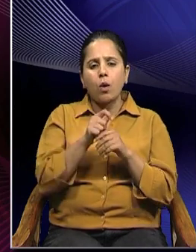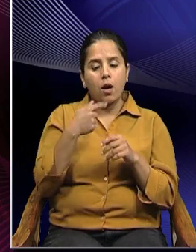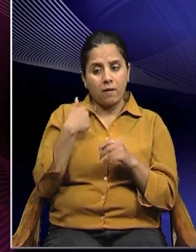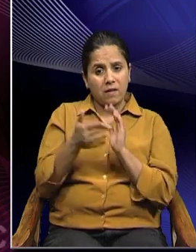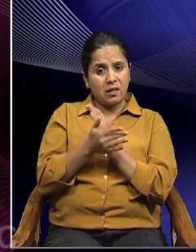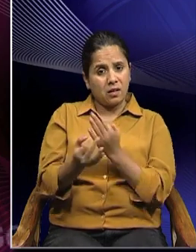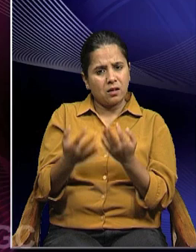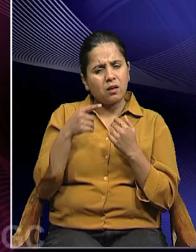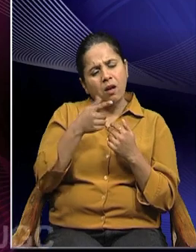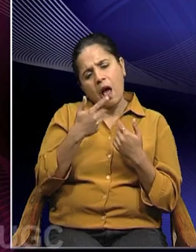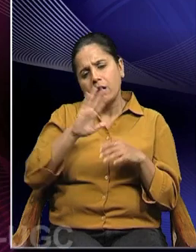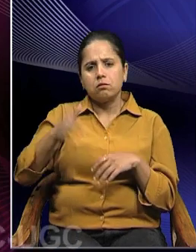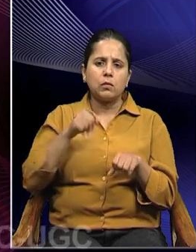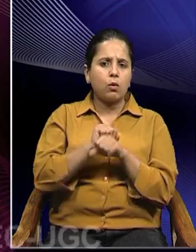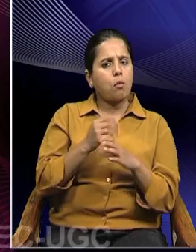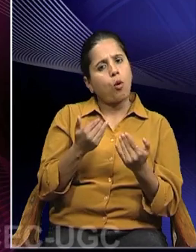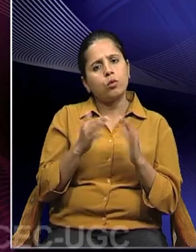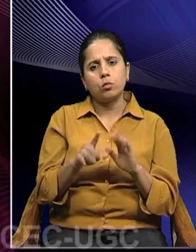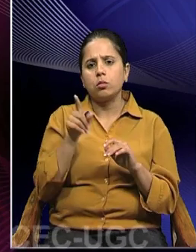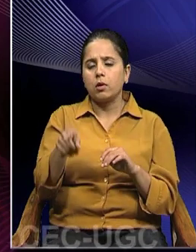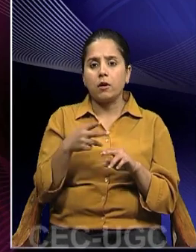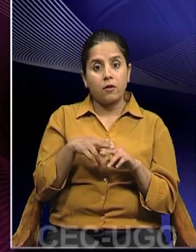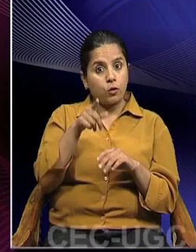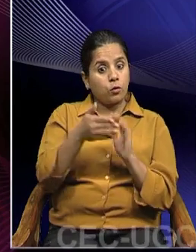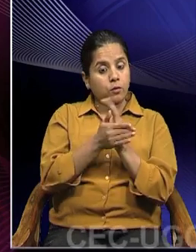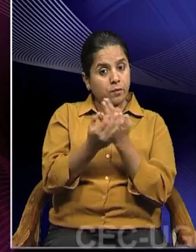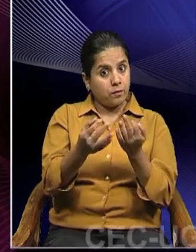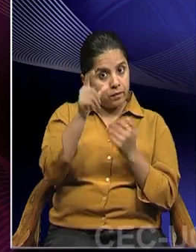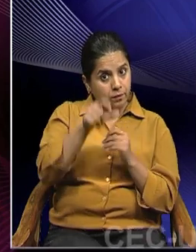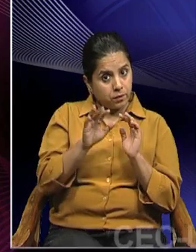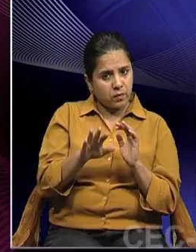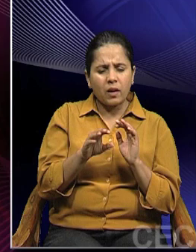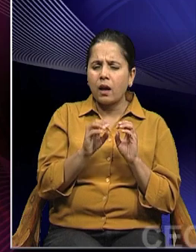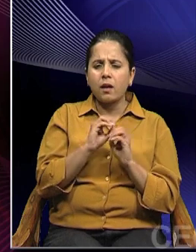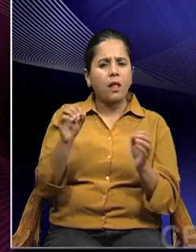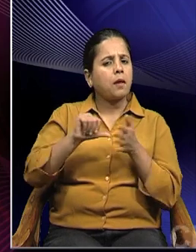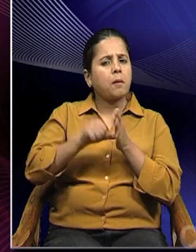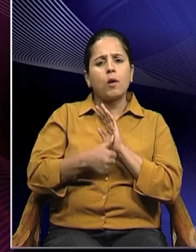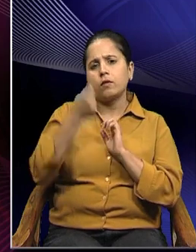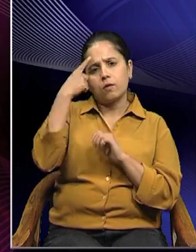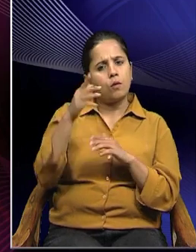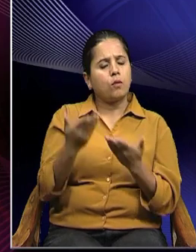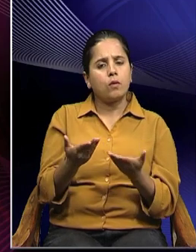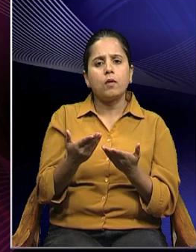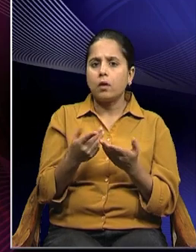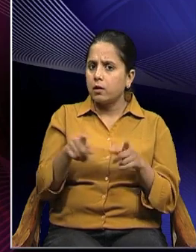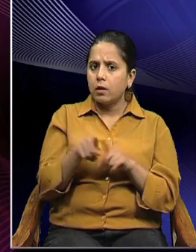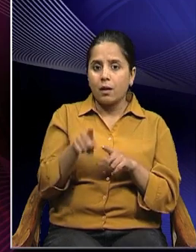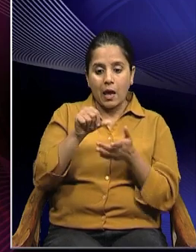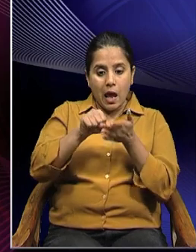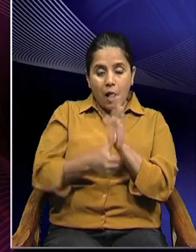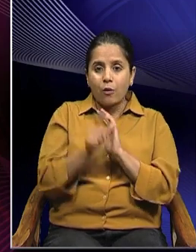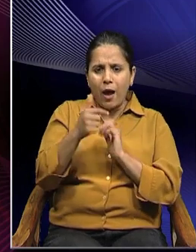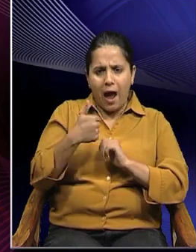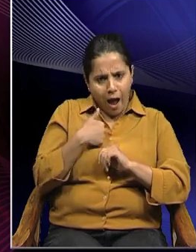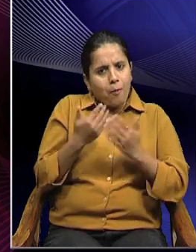person, ko ati bhara samarthanam. If you are a competent person, nothing is impossible for you. Even the word impossible would say